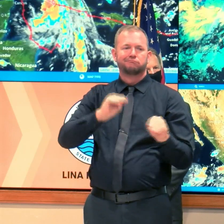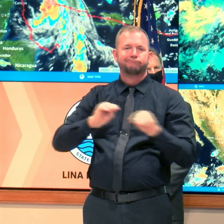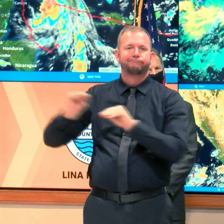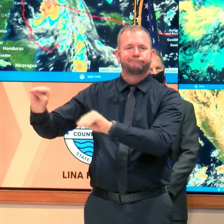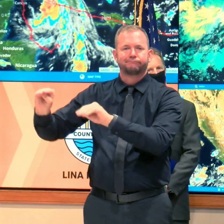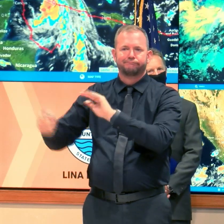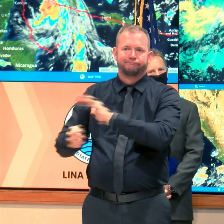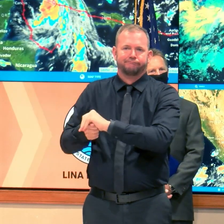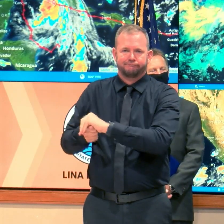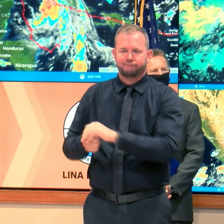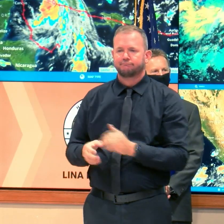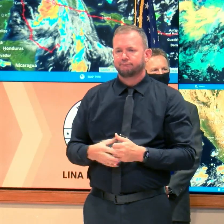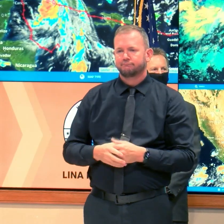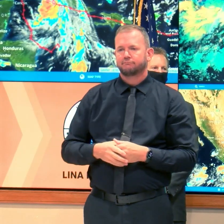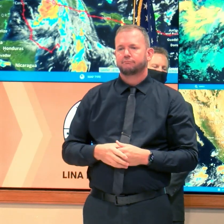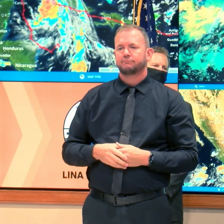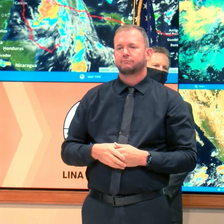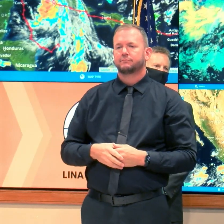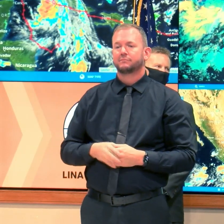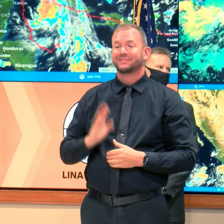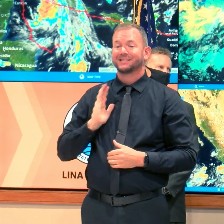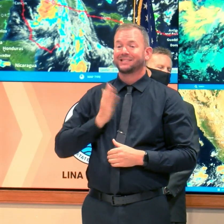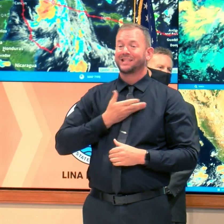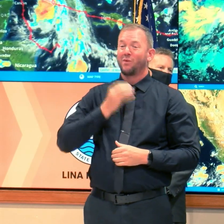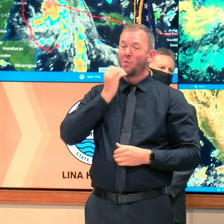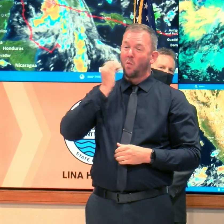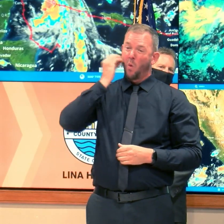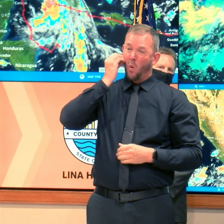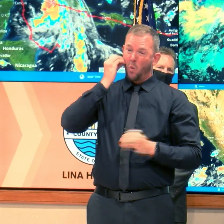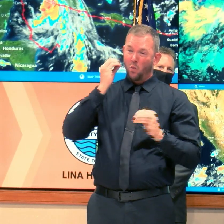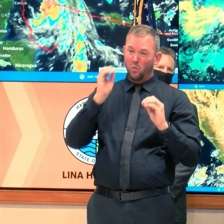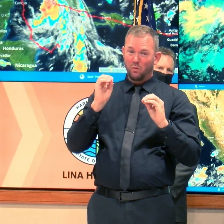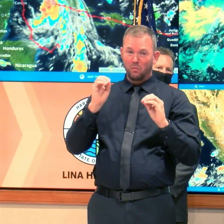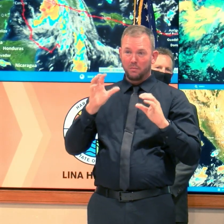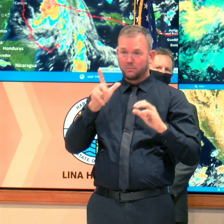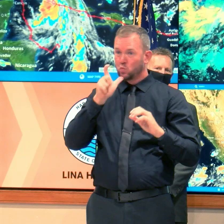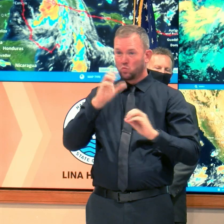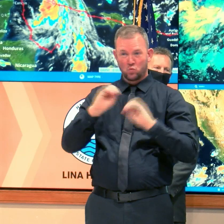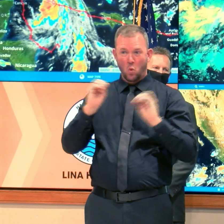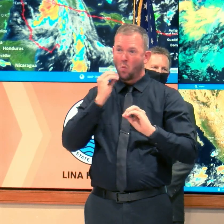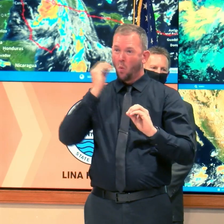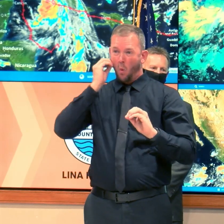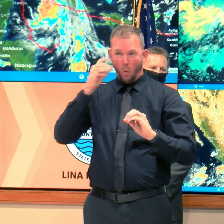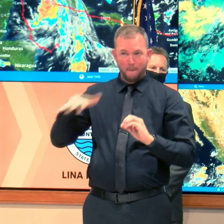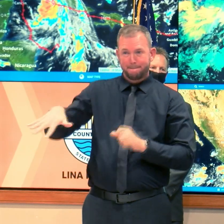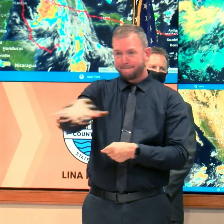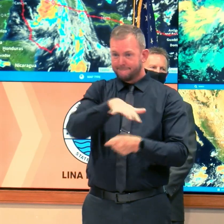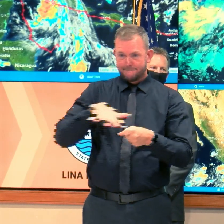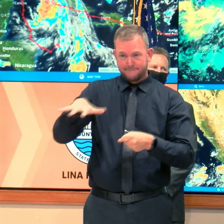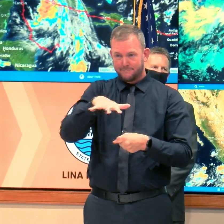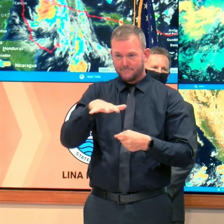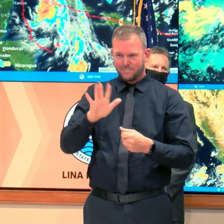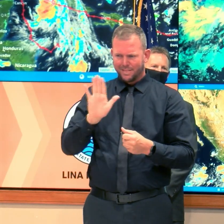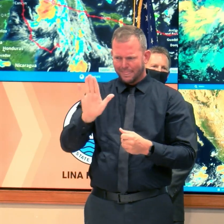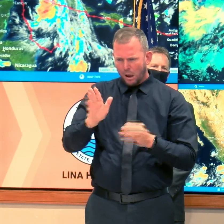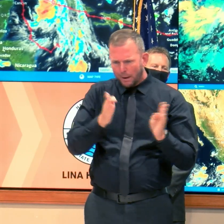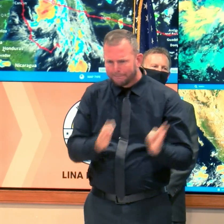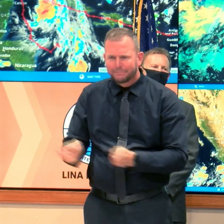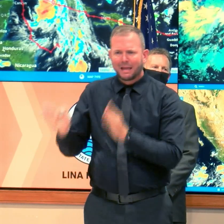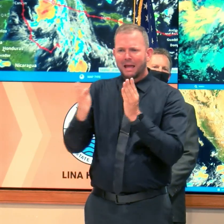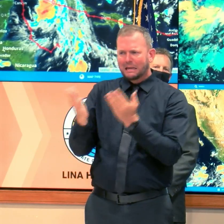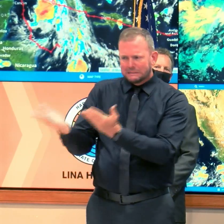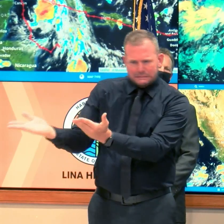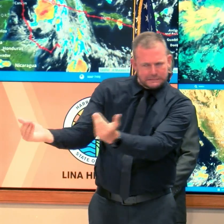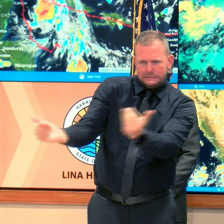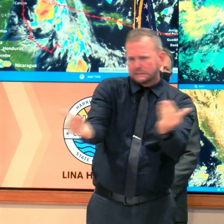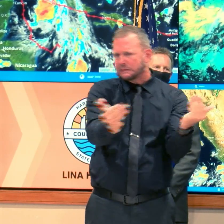homeless population that's on the street. And so I've asked my team to start planning to work to remove,